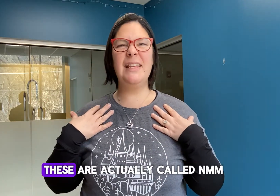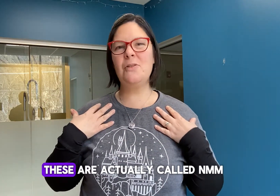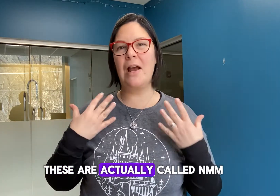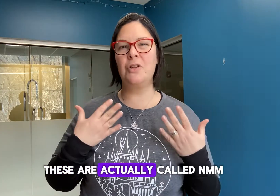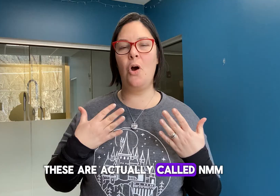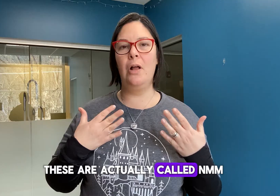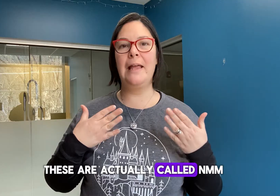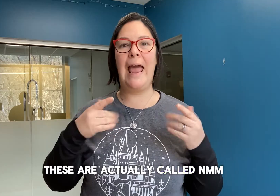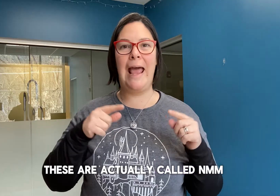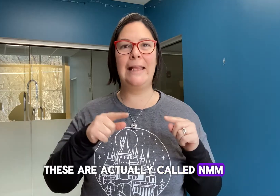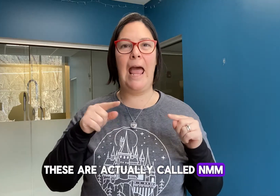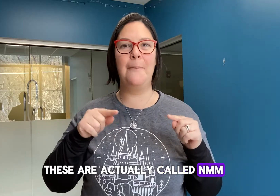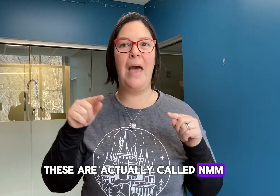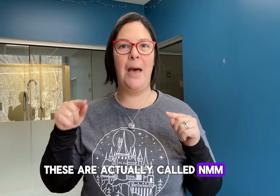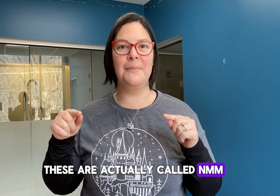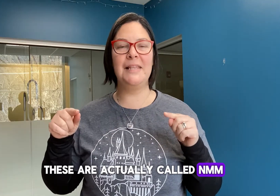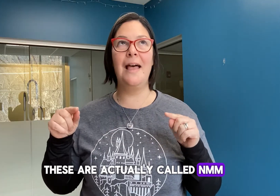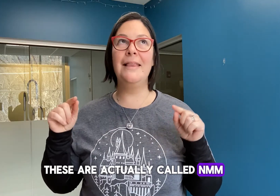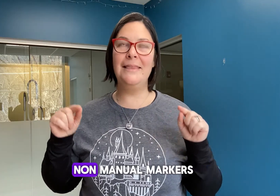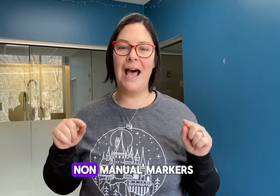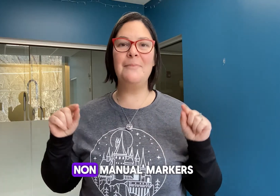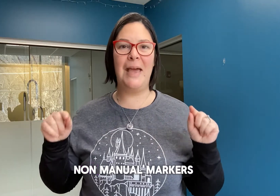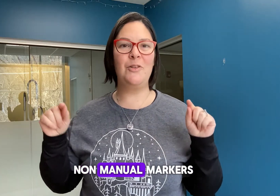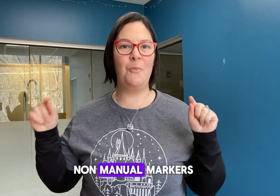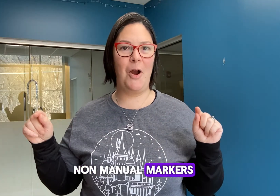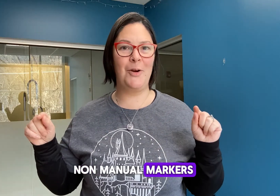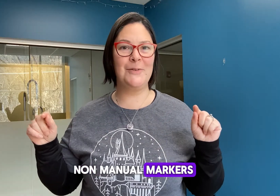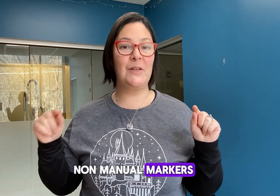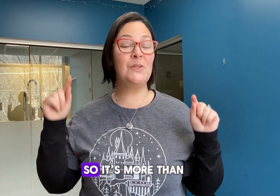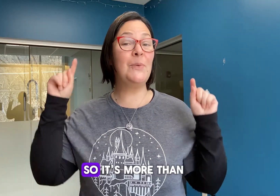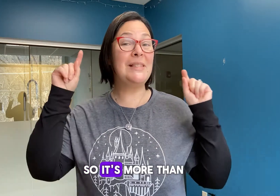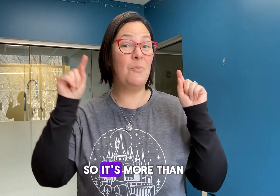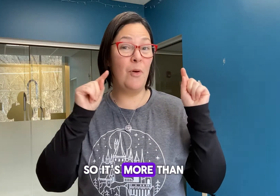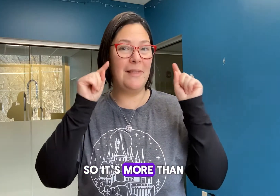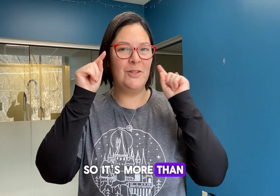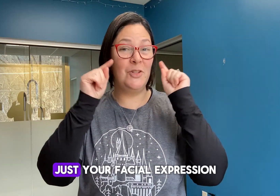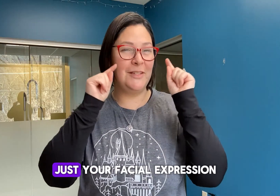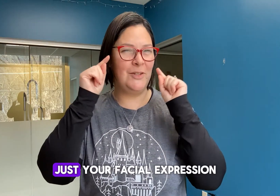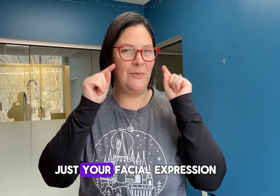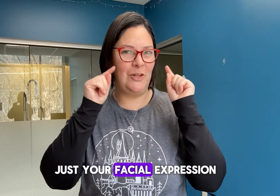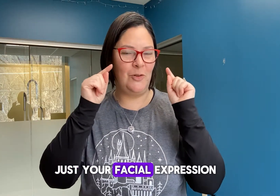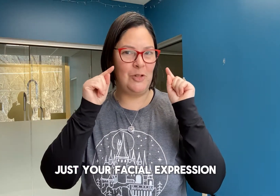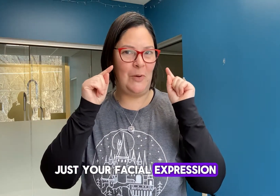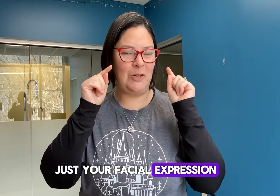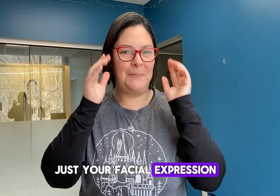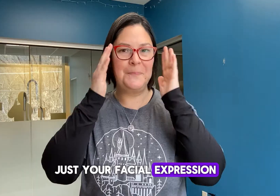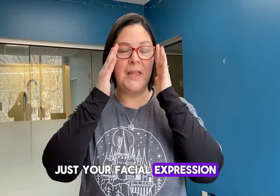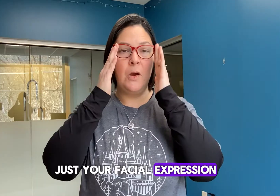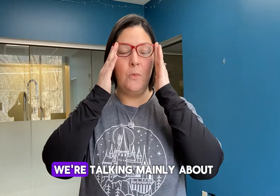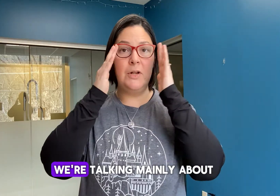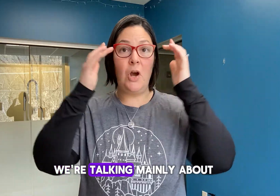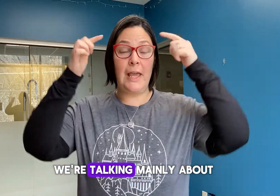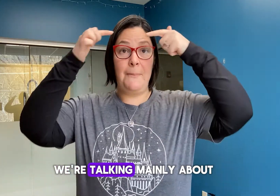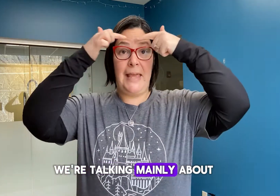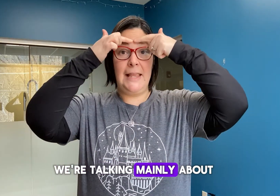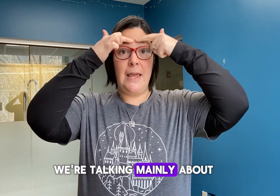are actually called NMMs, non-manual markers. So it's more than just your facial expression. We're talking mainly about